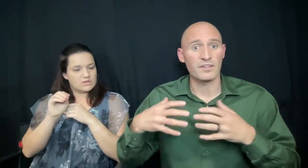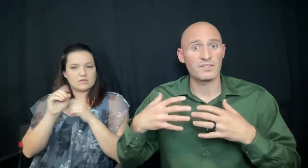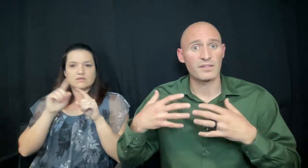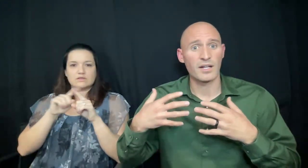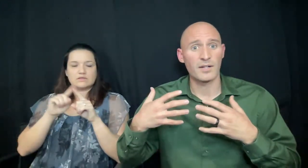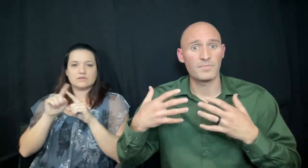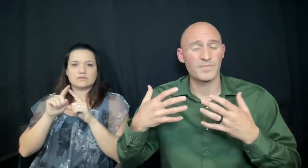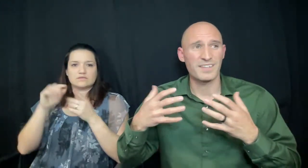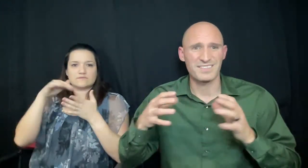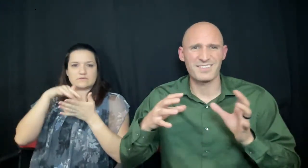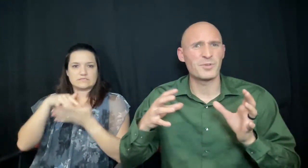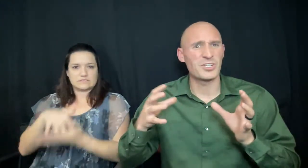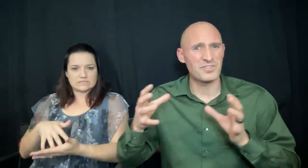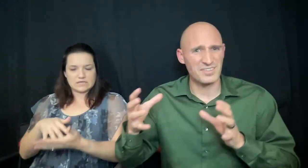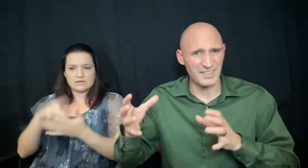as, because when you sleep,